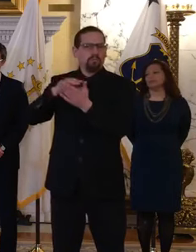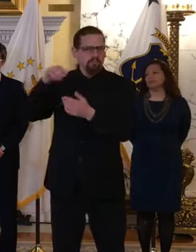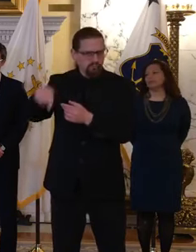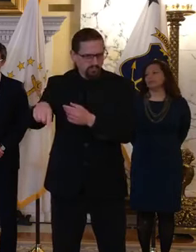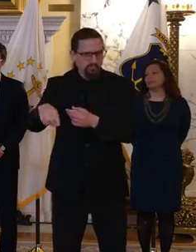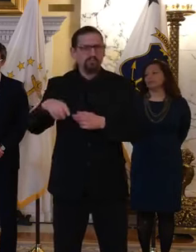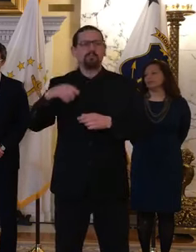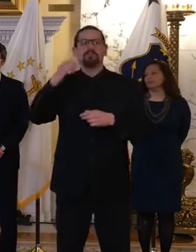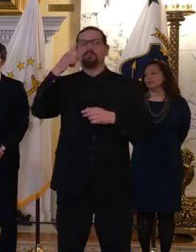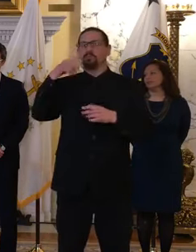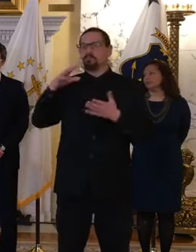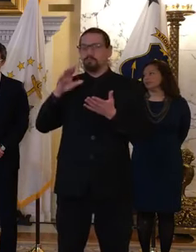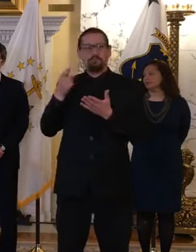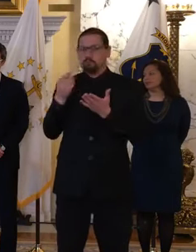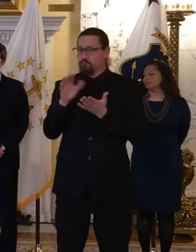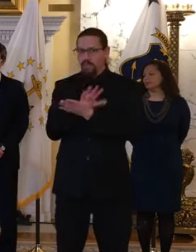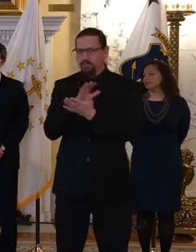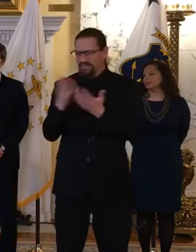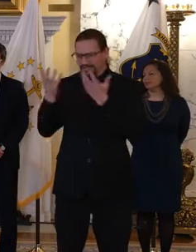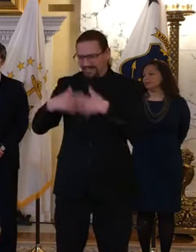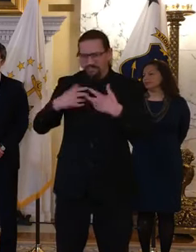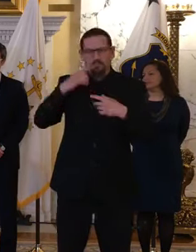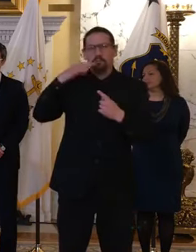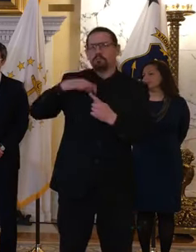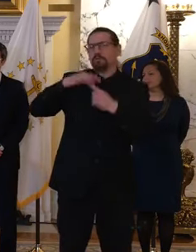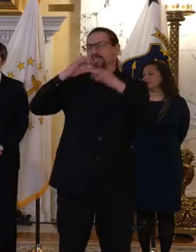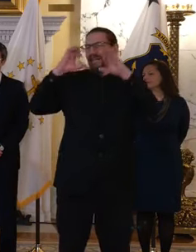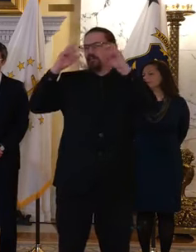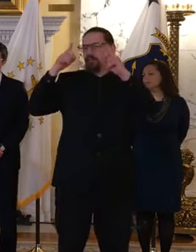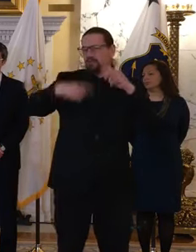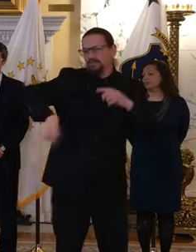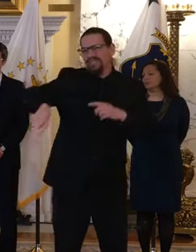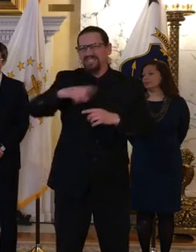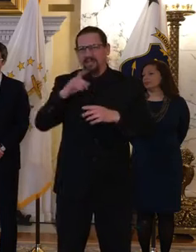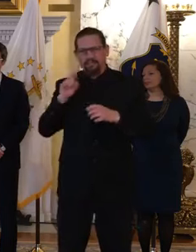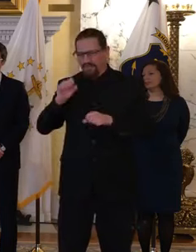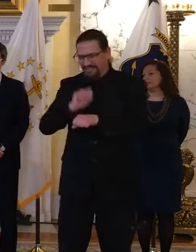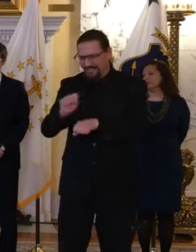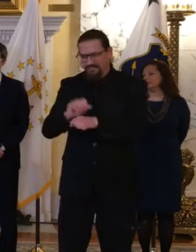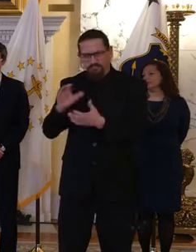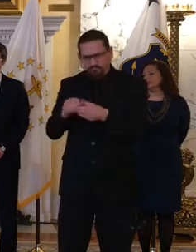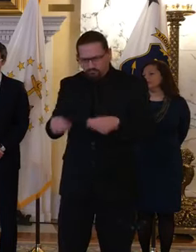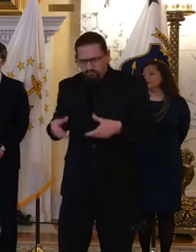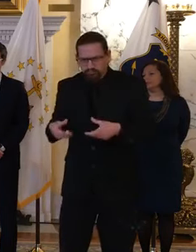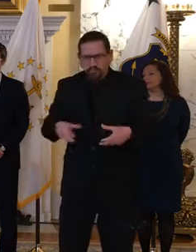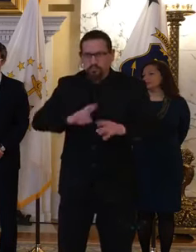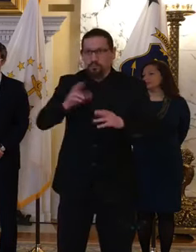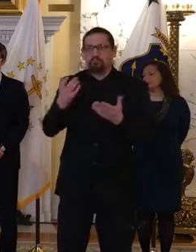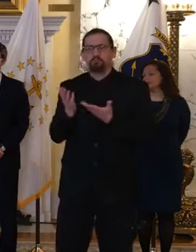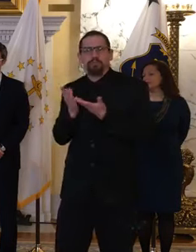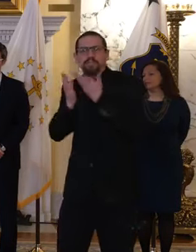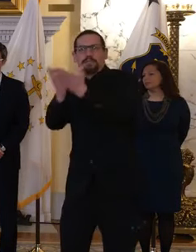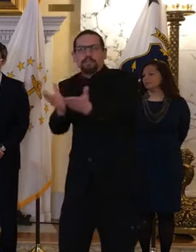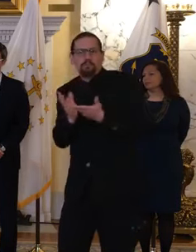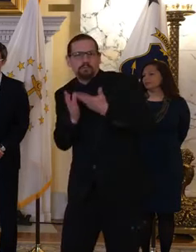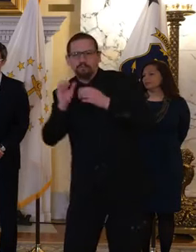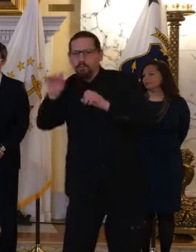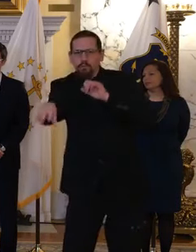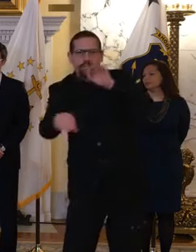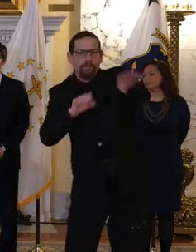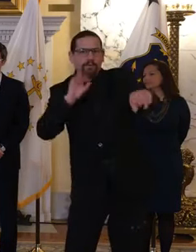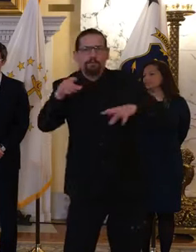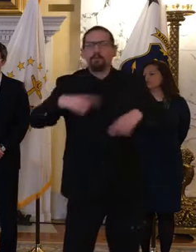it's pretty cool what's happening, the innovation that's happening. There's no one-size-fits-all solution. In some